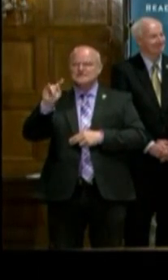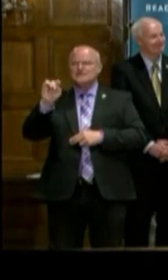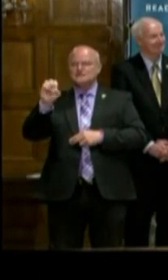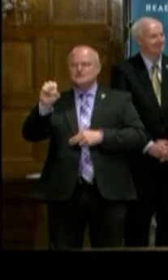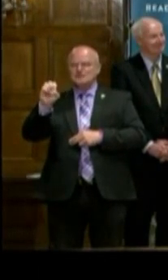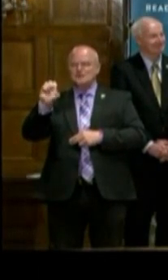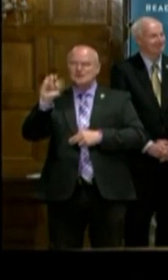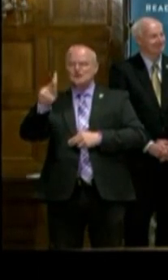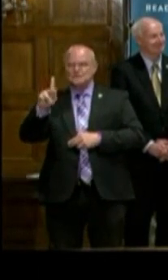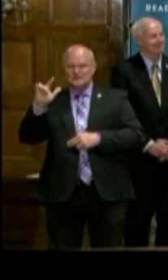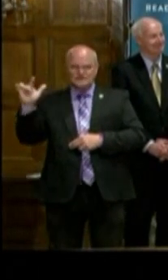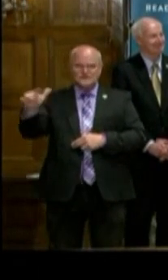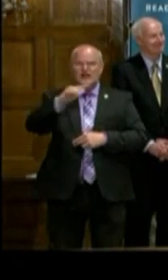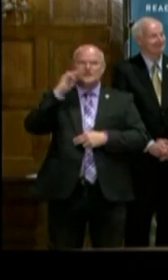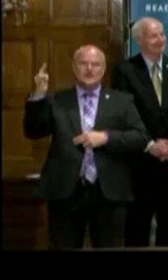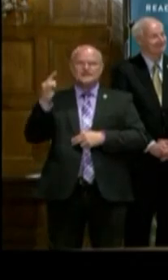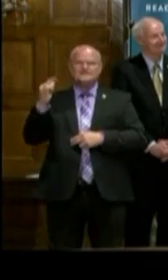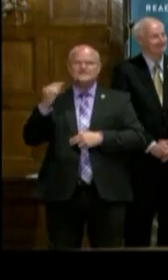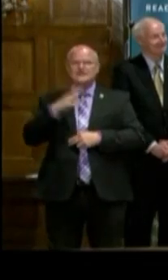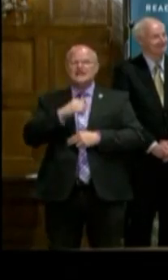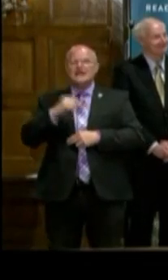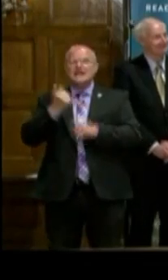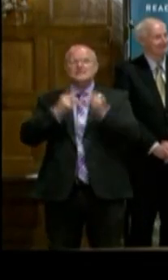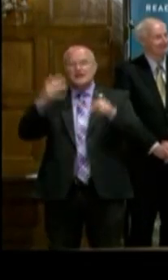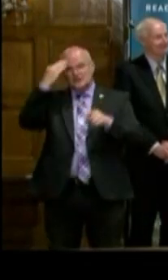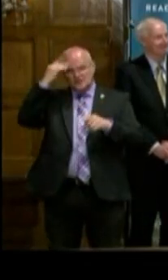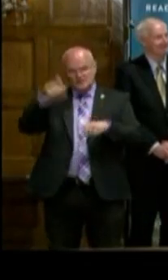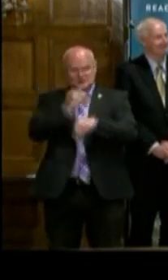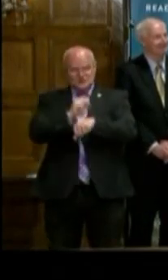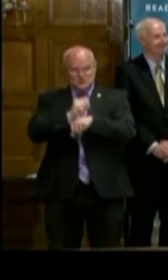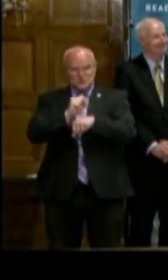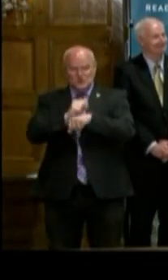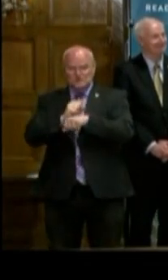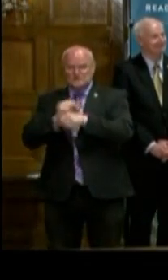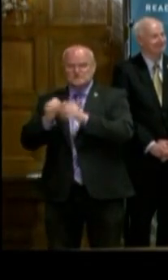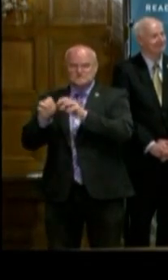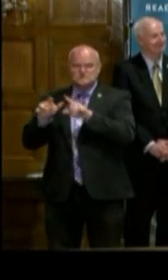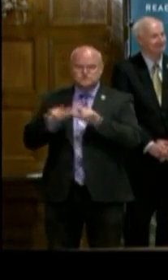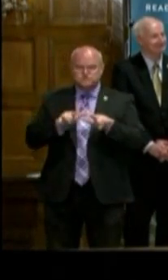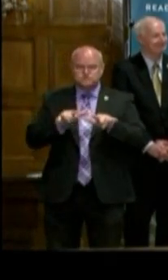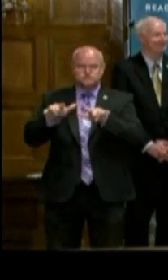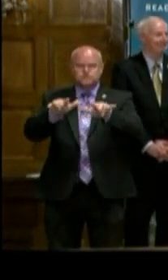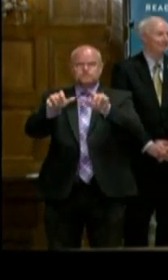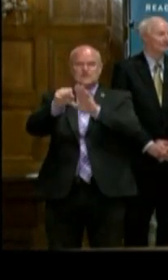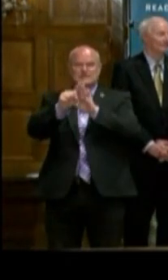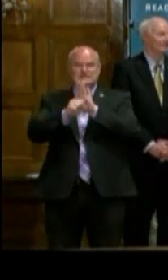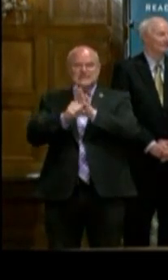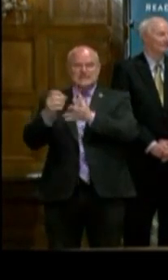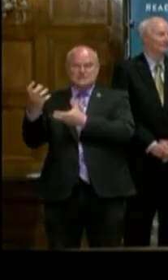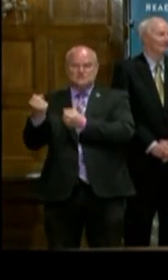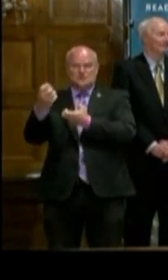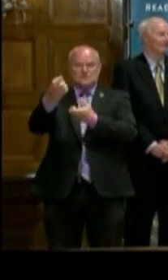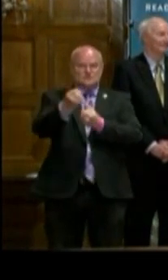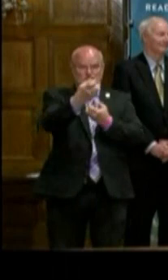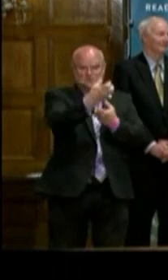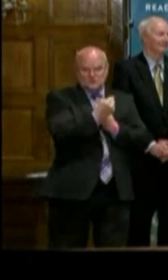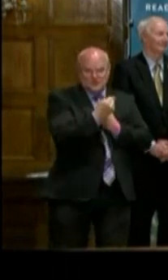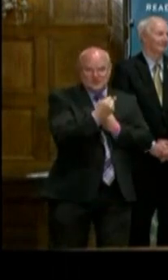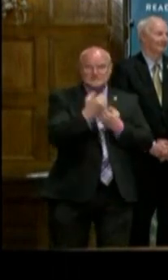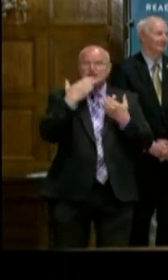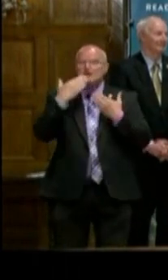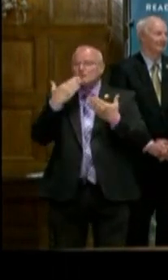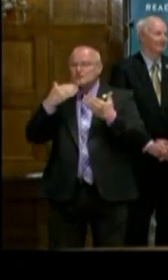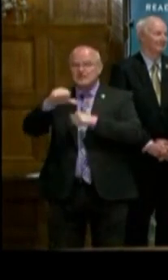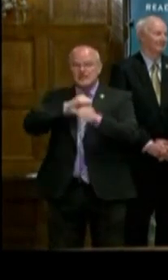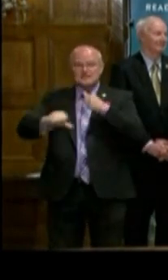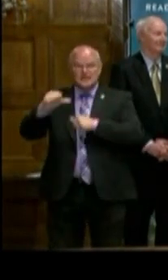state together. Everybody knows that we have to work in formation almost as a state, trust each other, appreciate